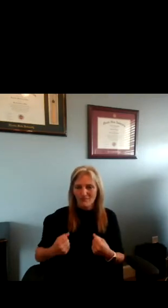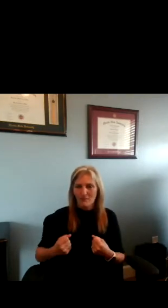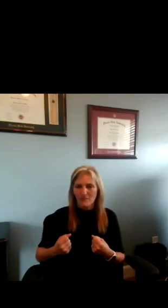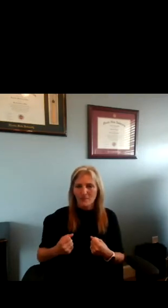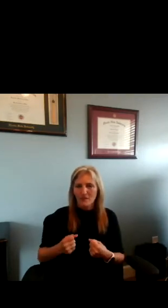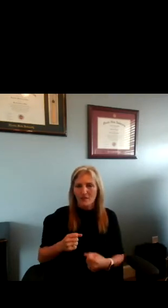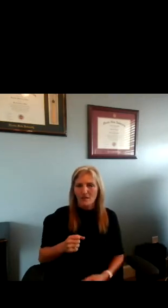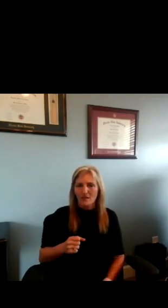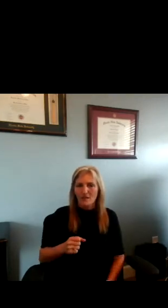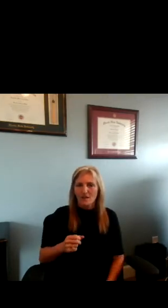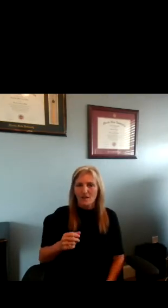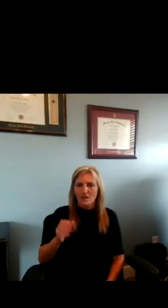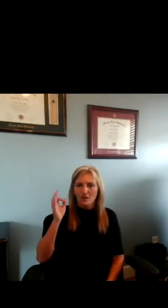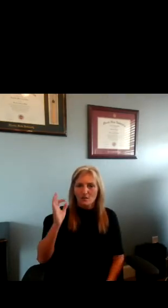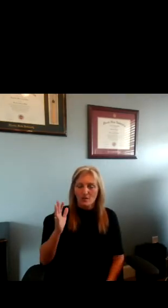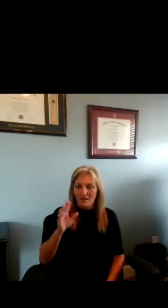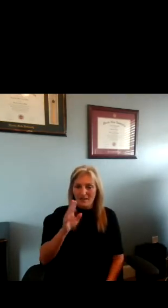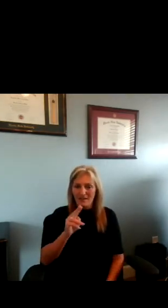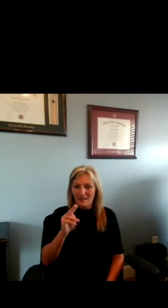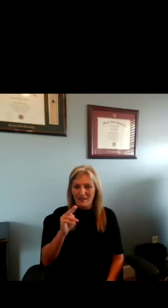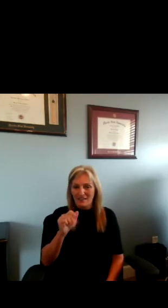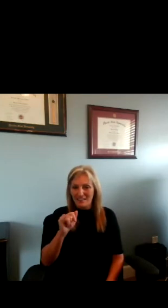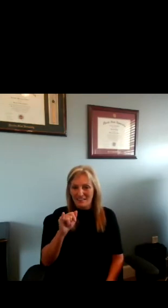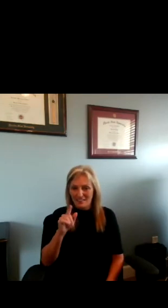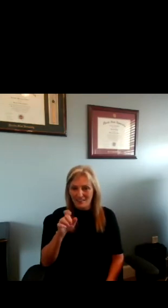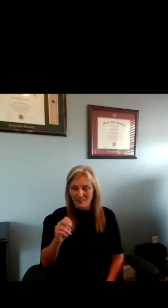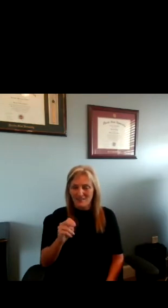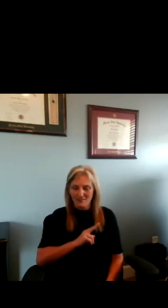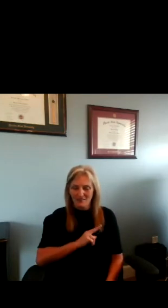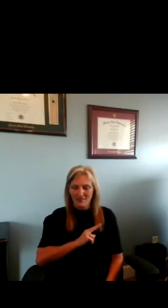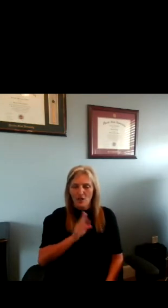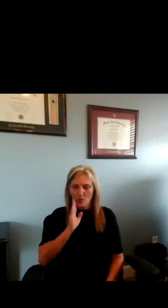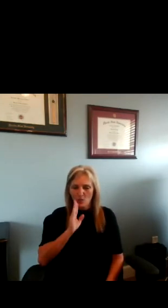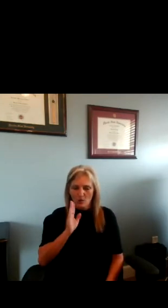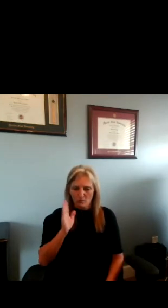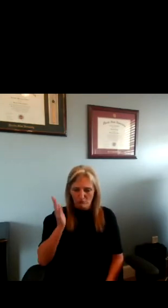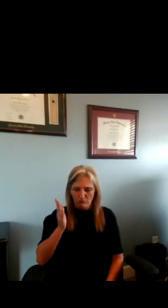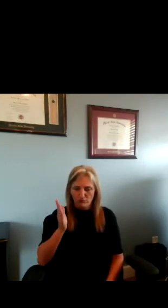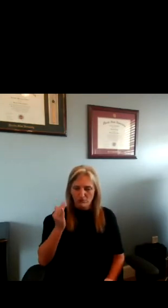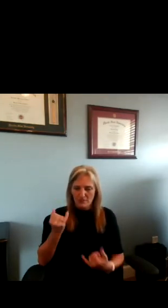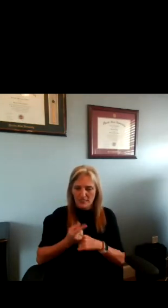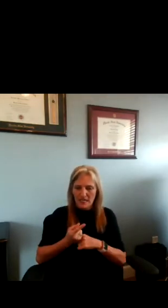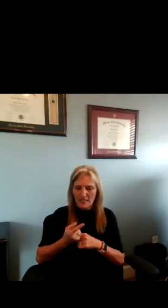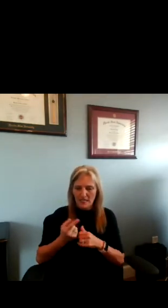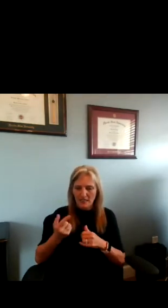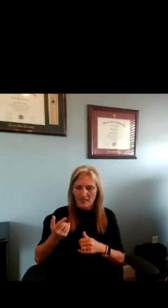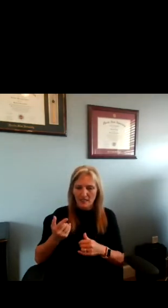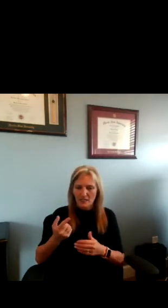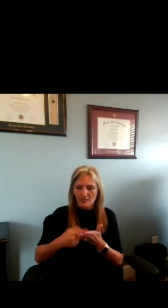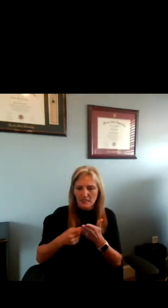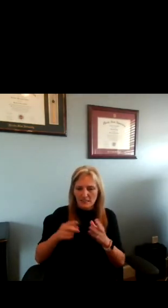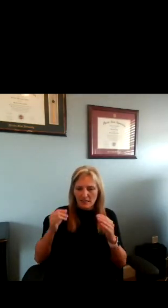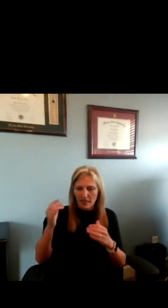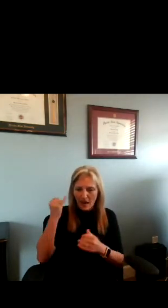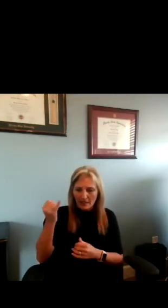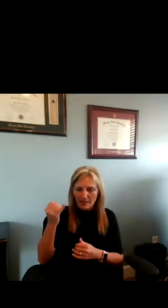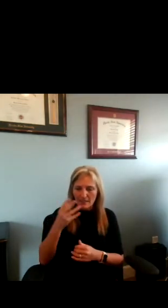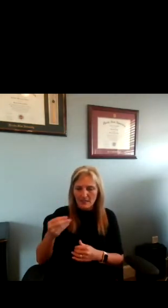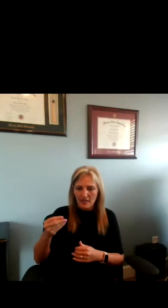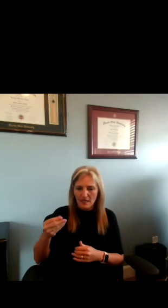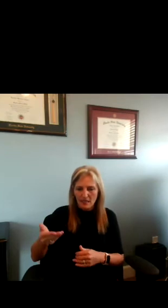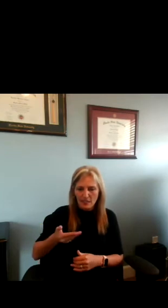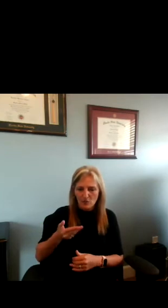Nixon's talk today is going to focus on these important ideas and introduce us to the possibilities that they